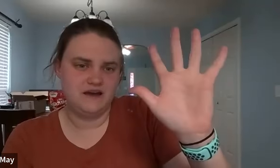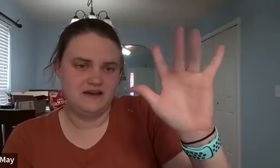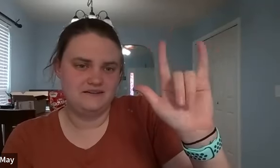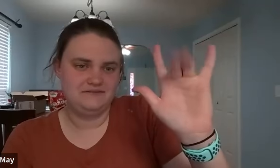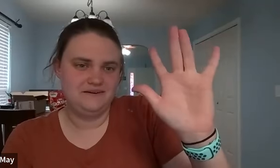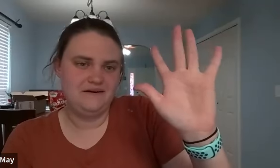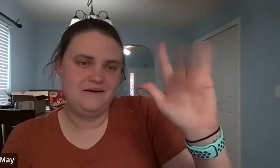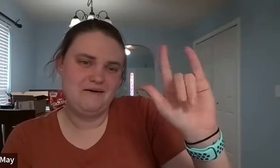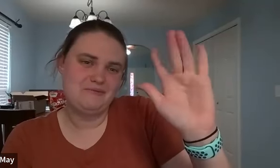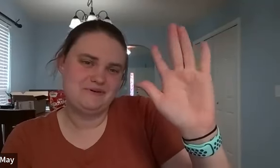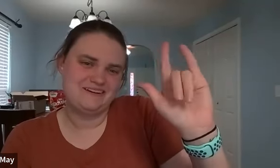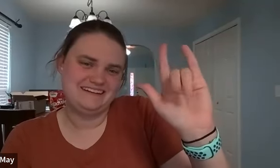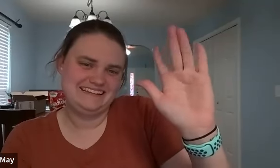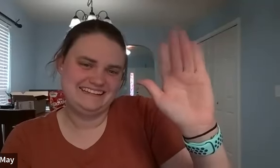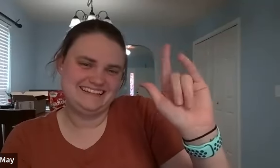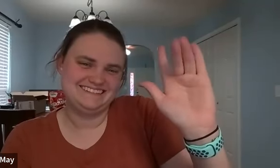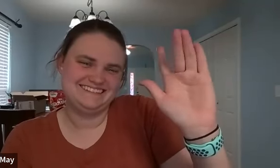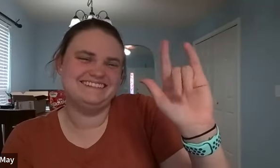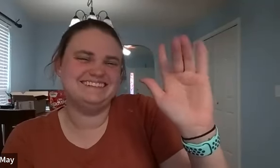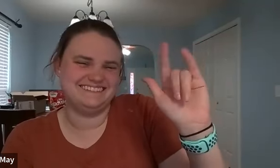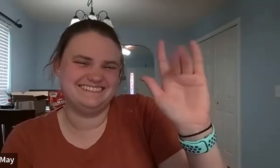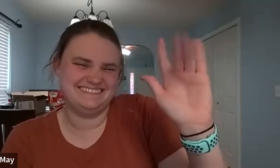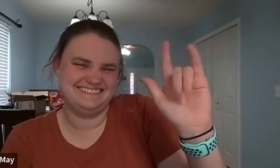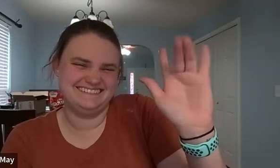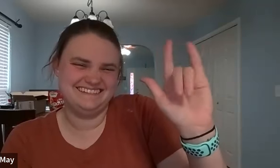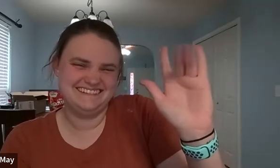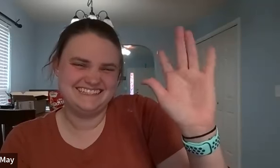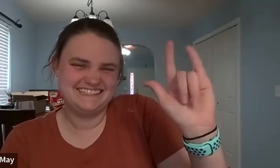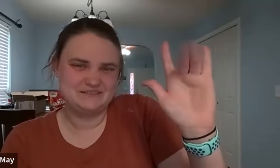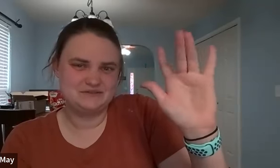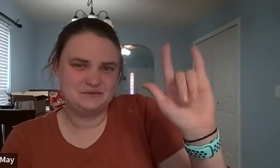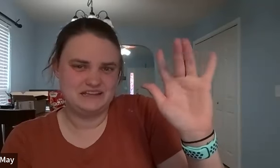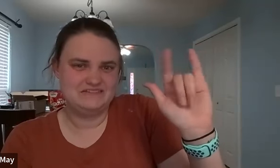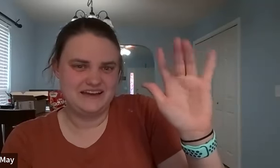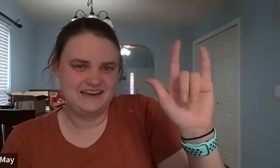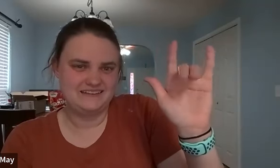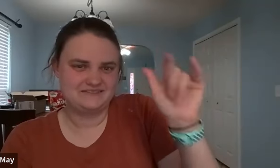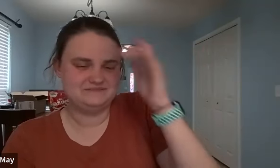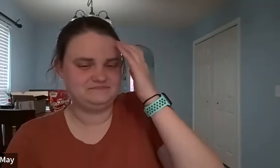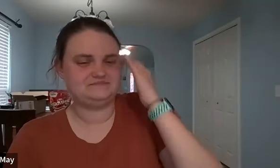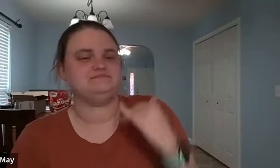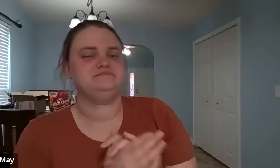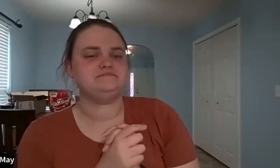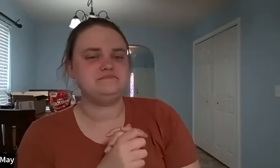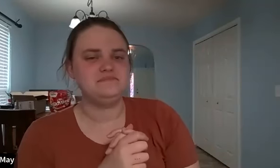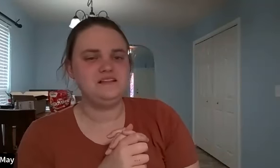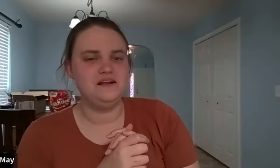5. Oh, buddy. So 25.